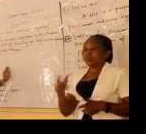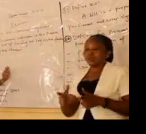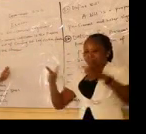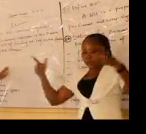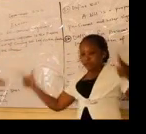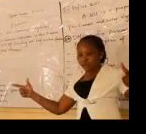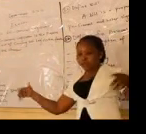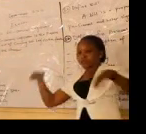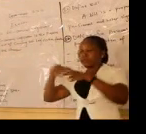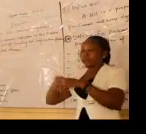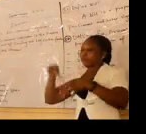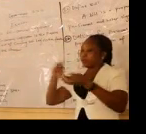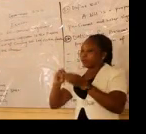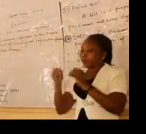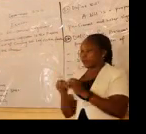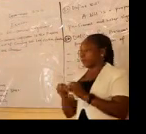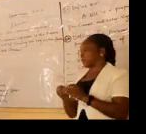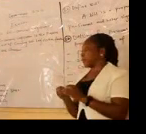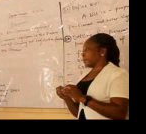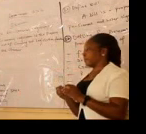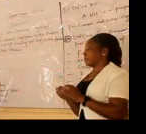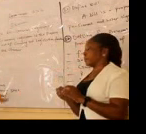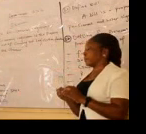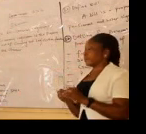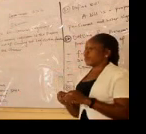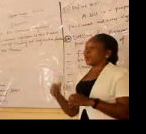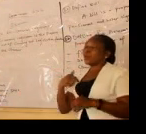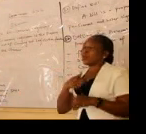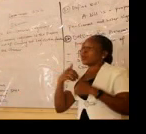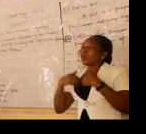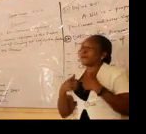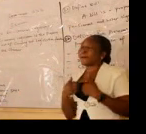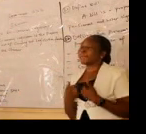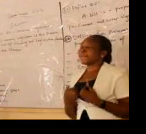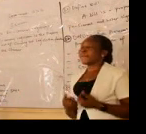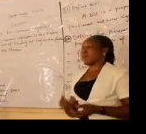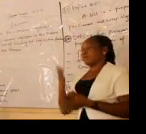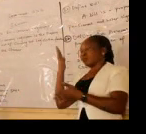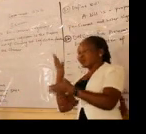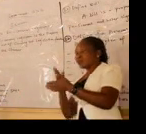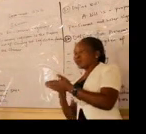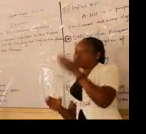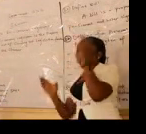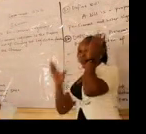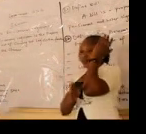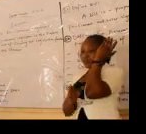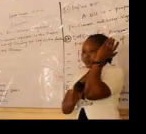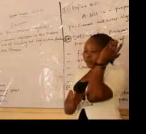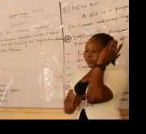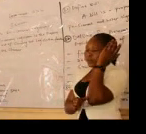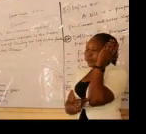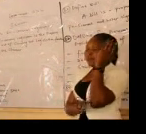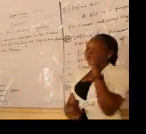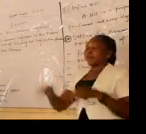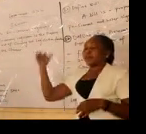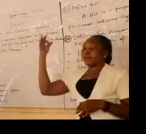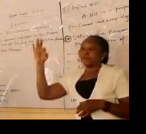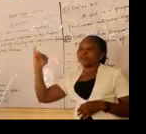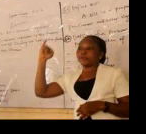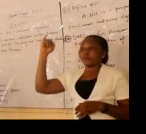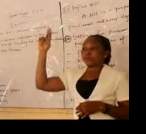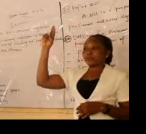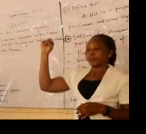in number. Examples of such countries are what? We have Denmark, we have Finland, we